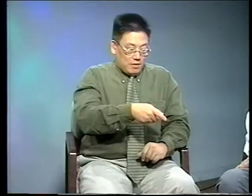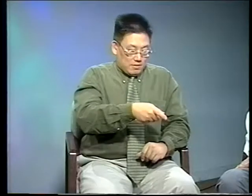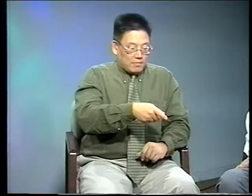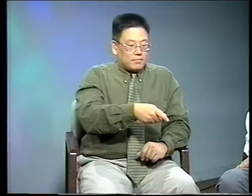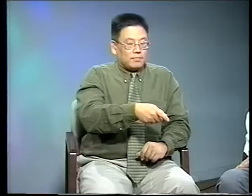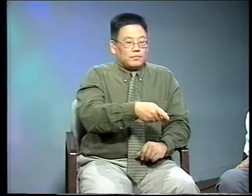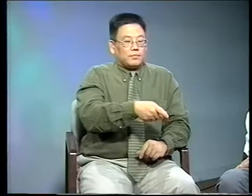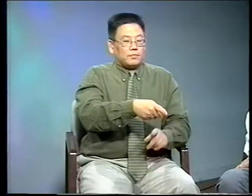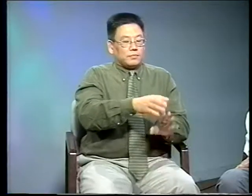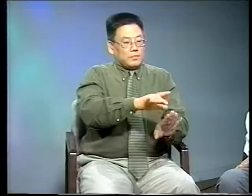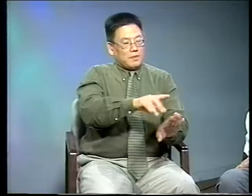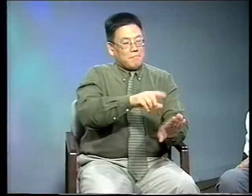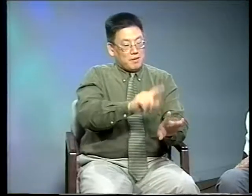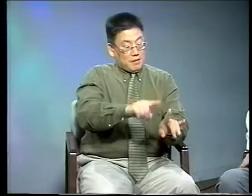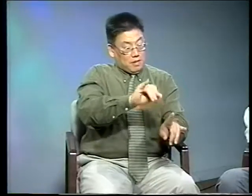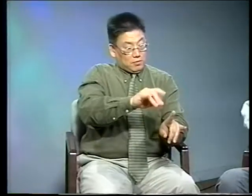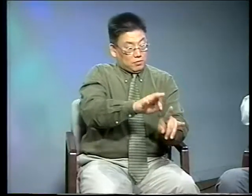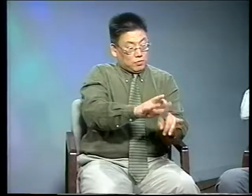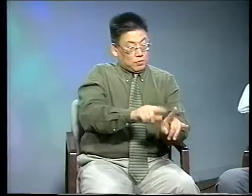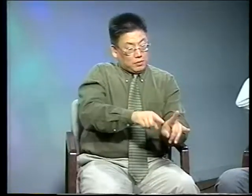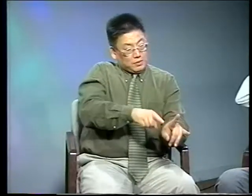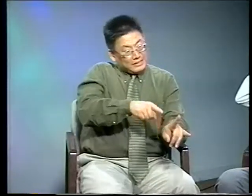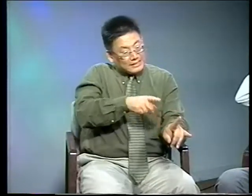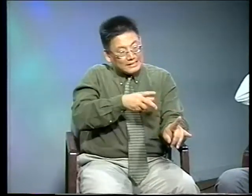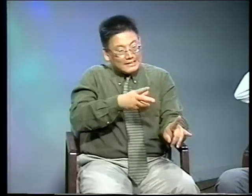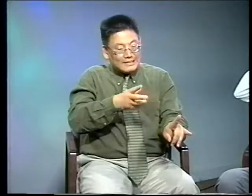and there was an interpreter there who was white.